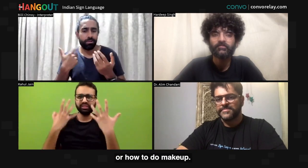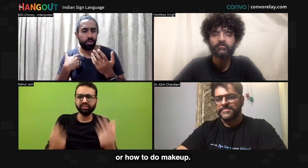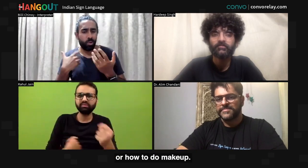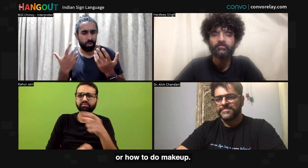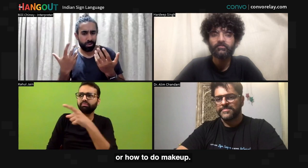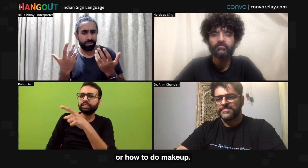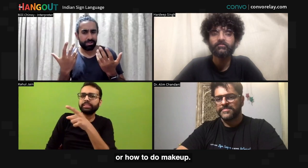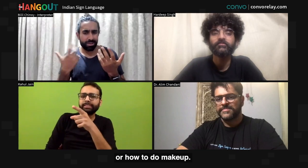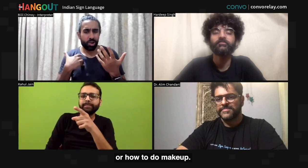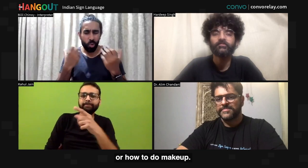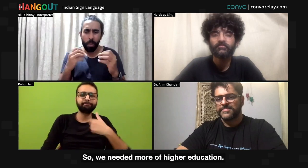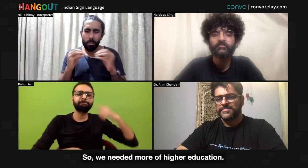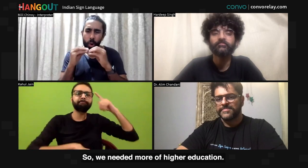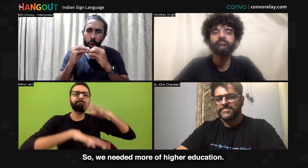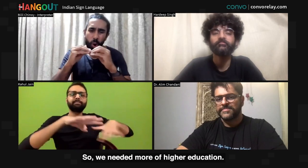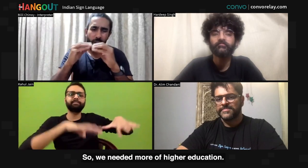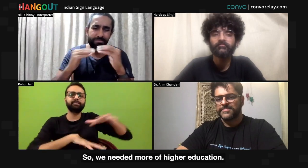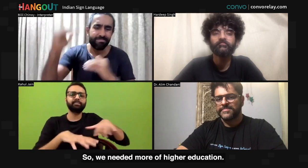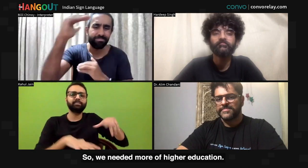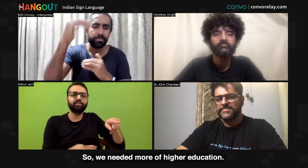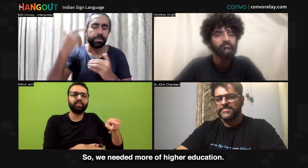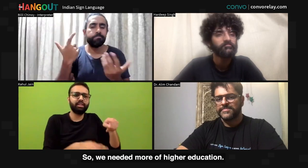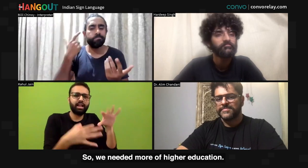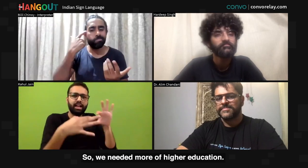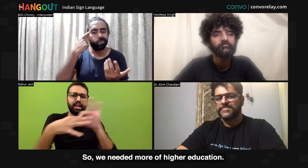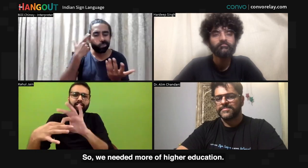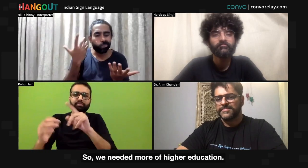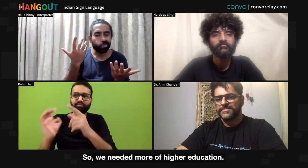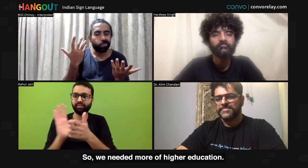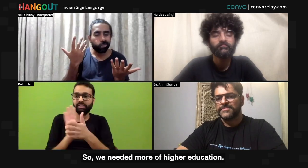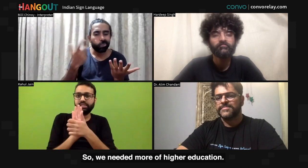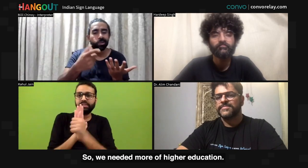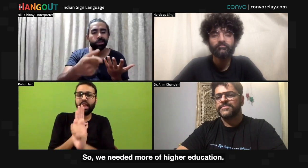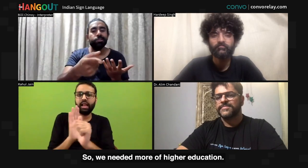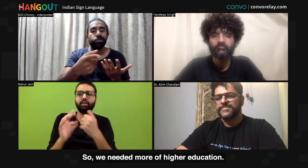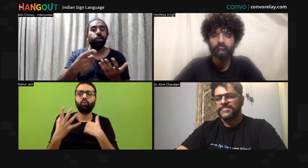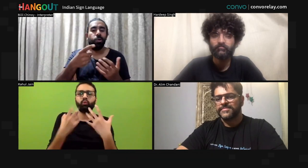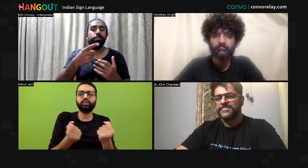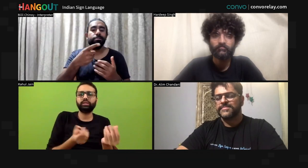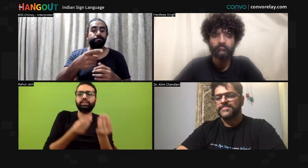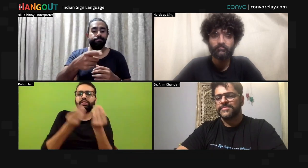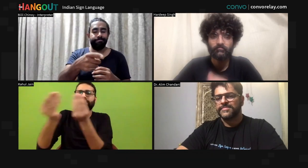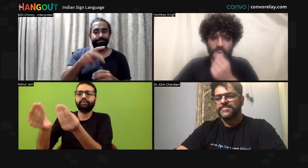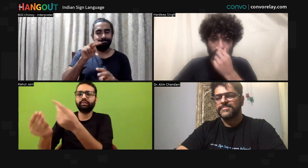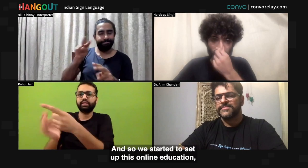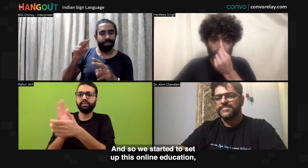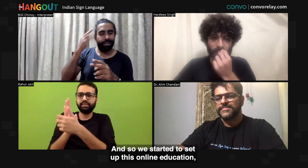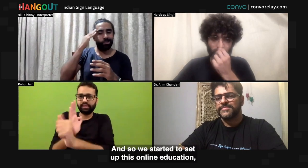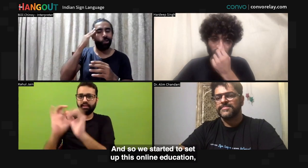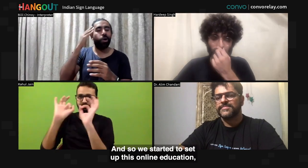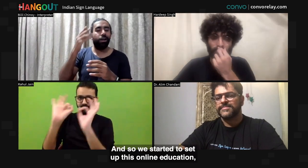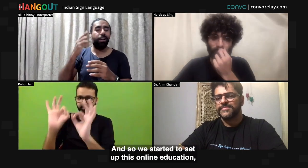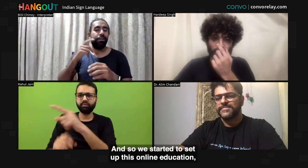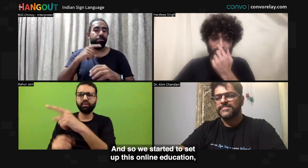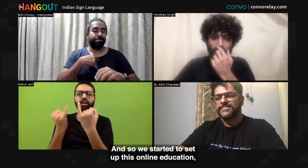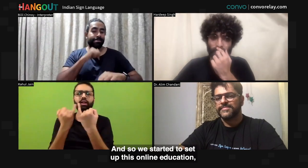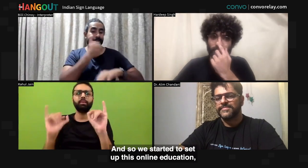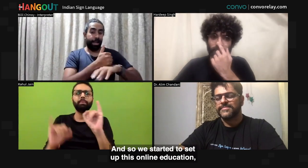makeup. So, um, we, we needed more of higher education. And so, so we